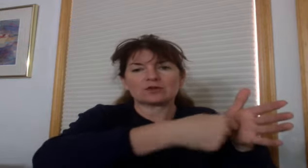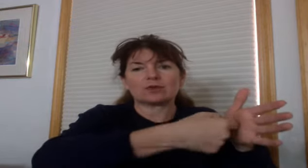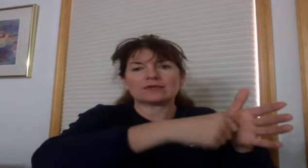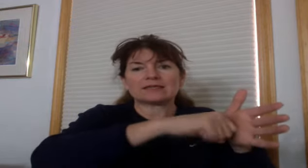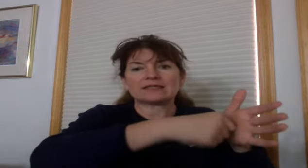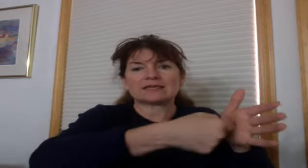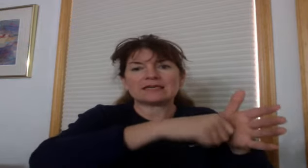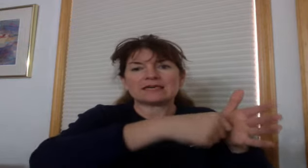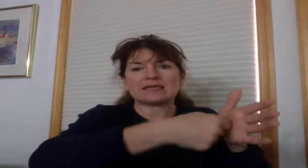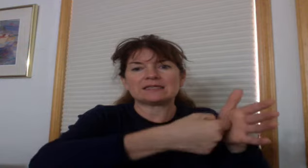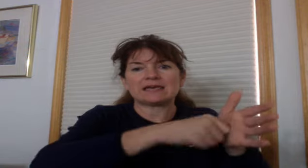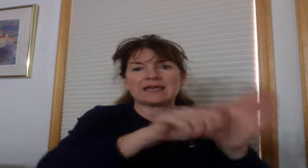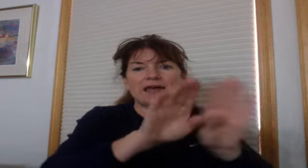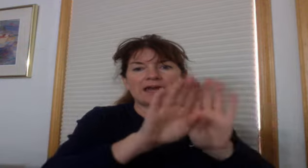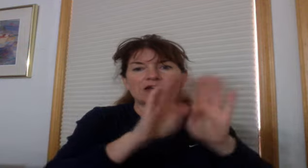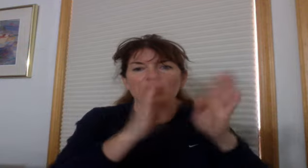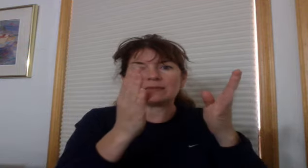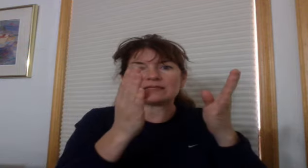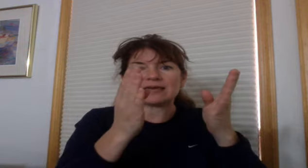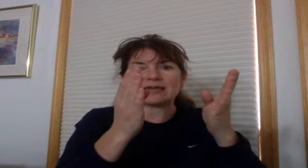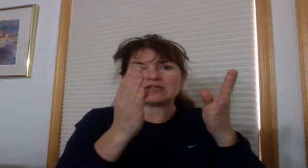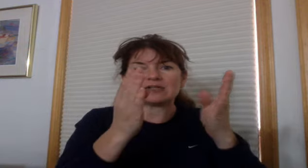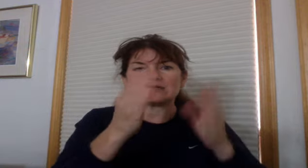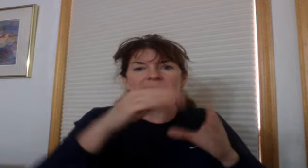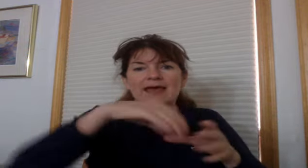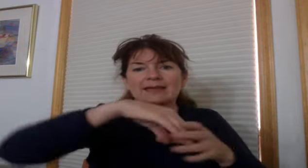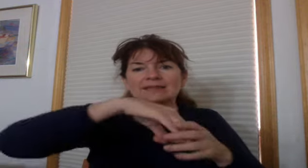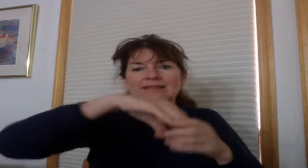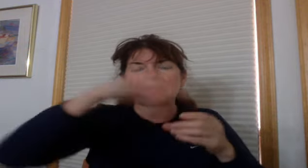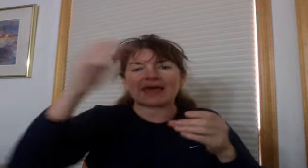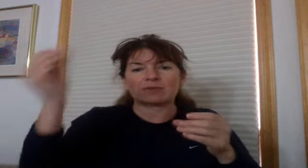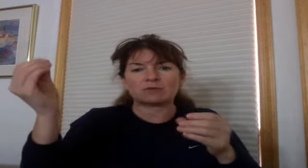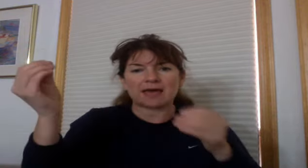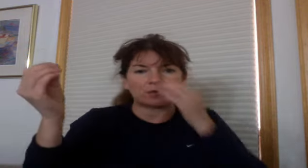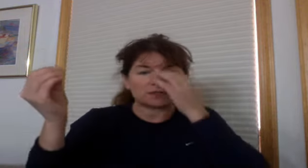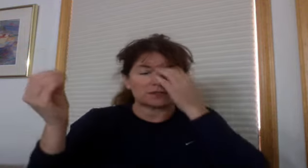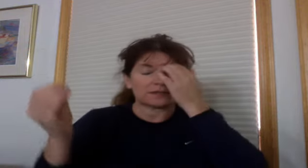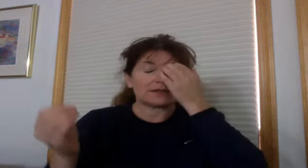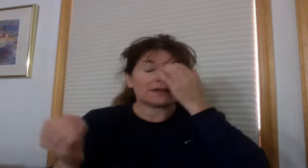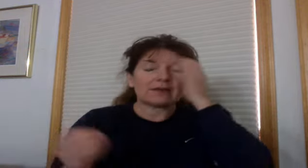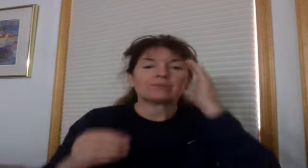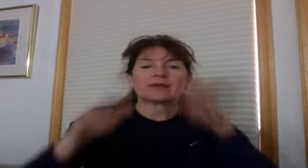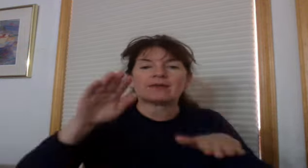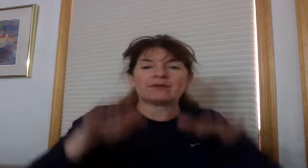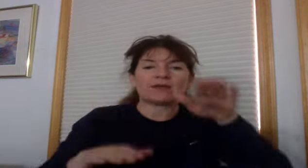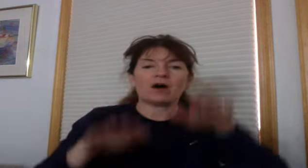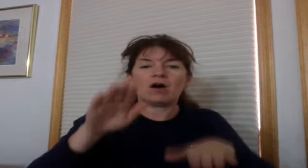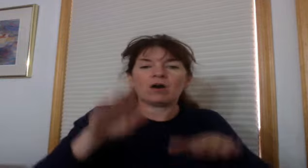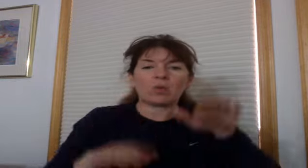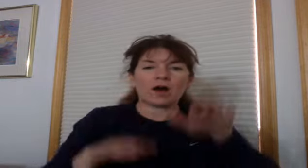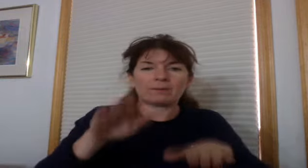gorilla gets the keys and he opens the cages and he lets the animals out. And then they all walk back